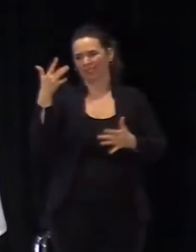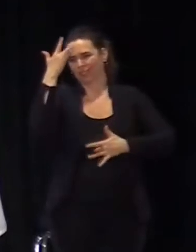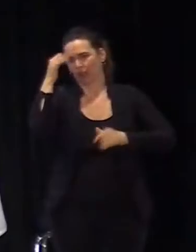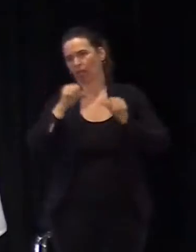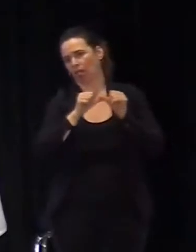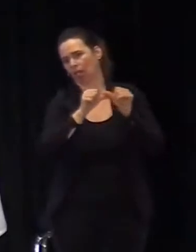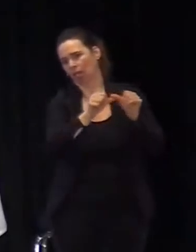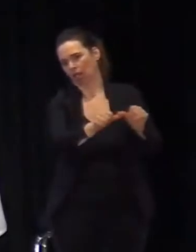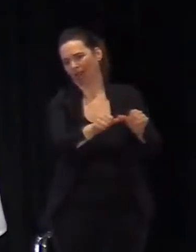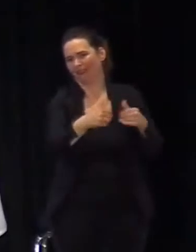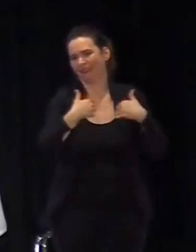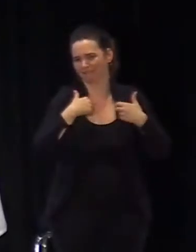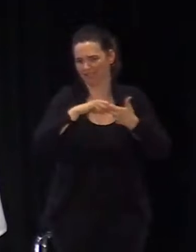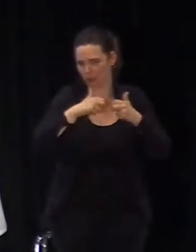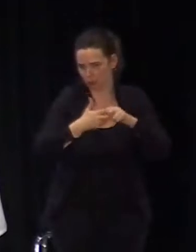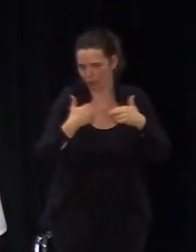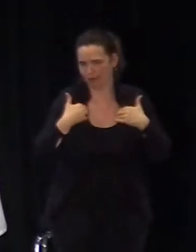testing,